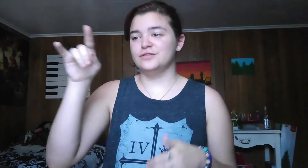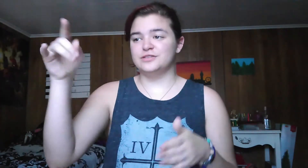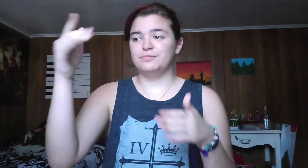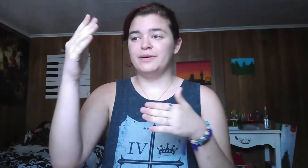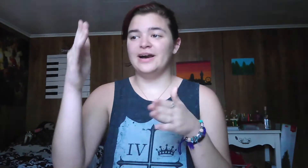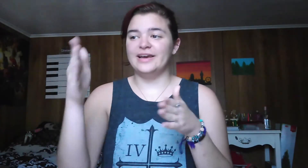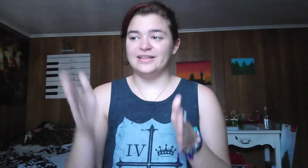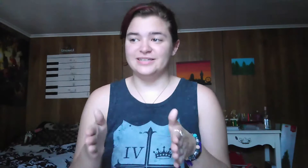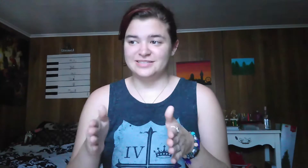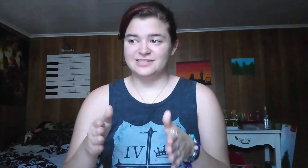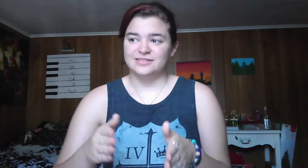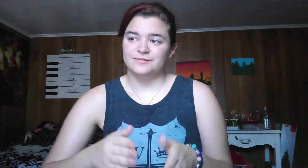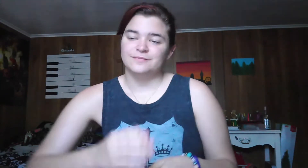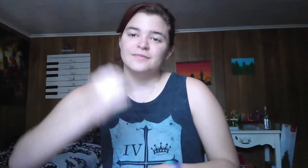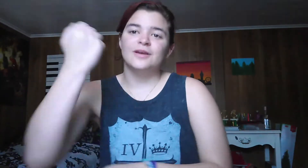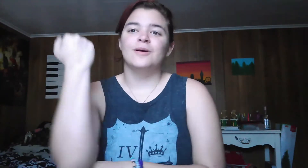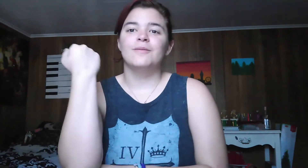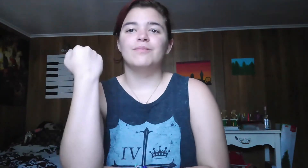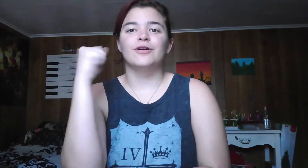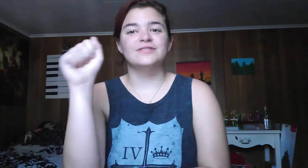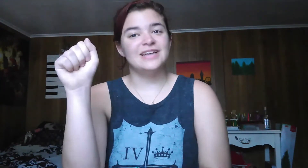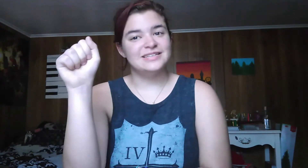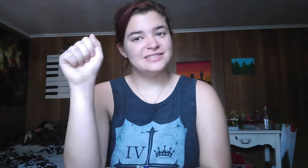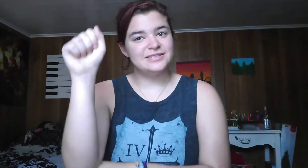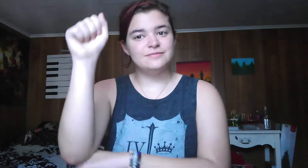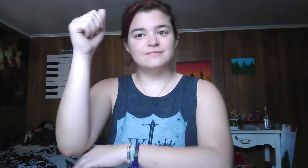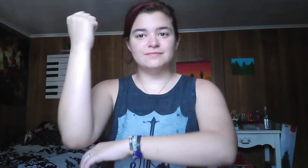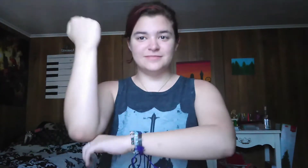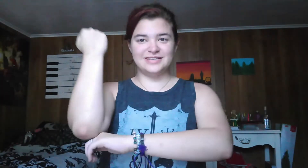those pilots protested